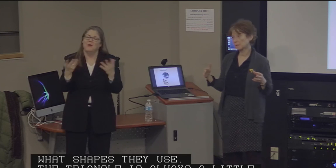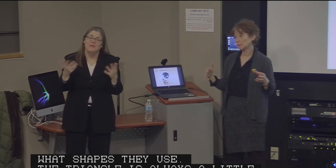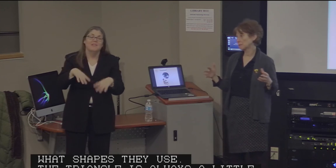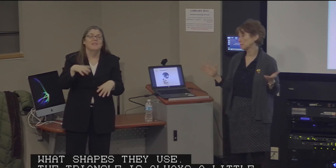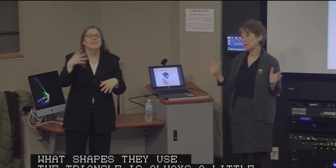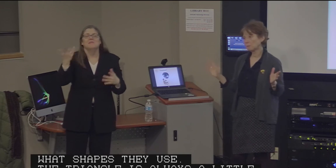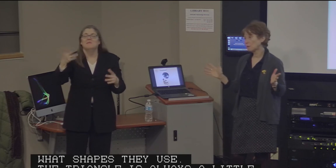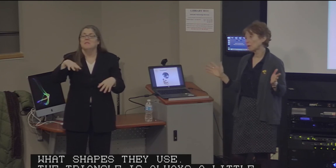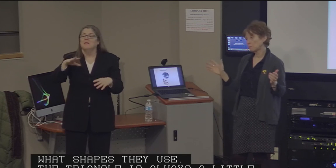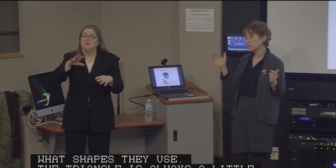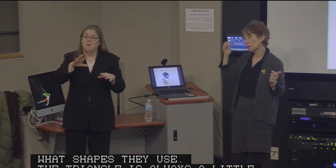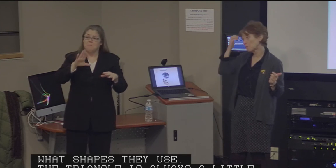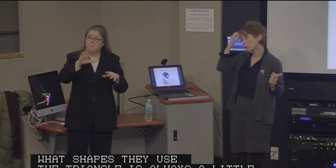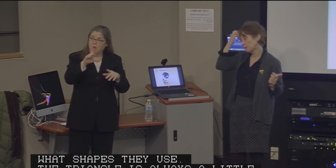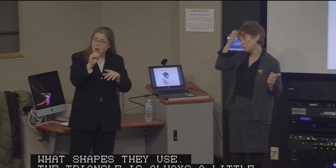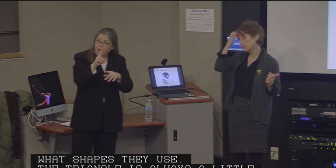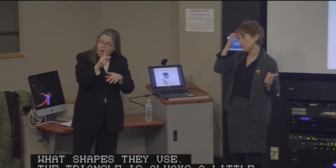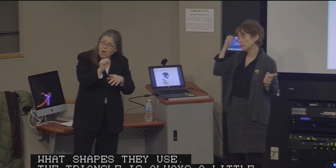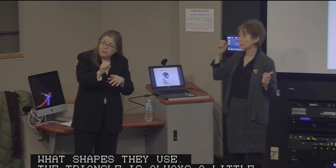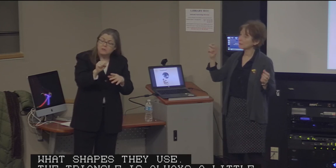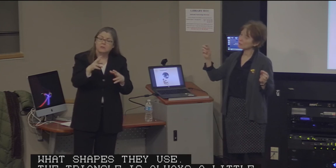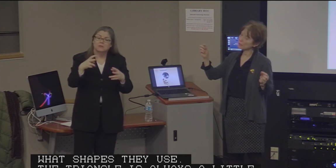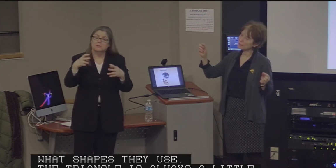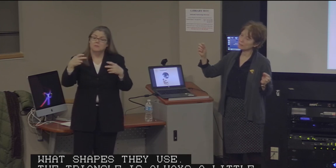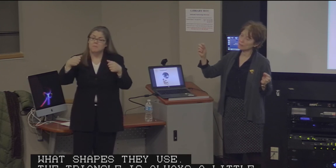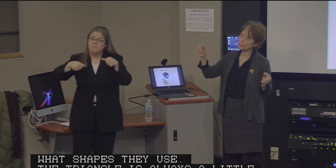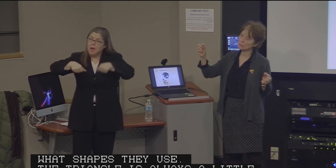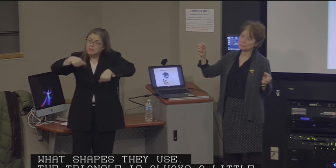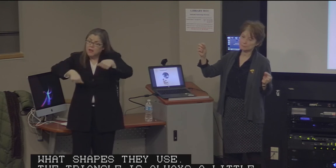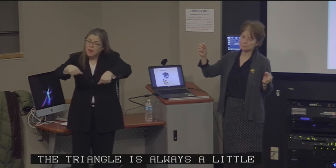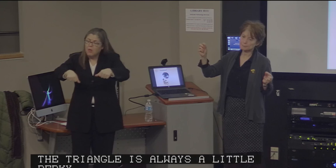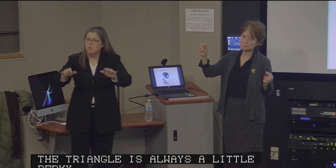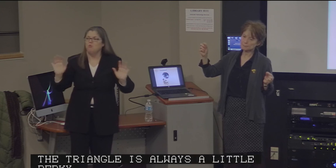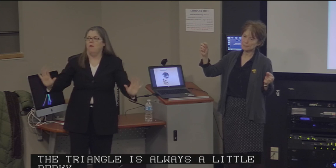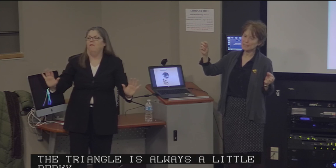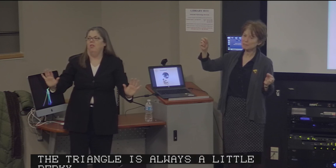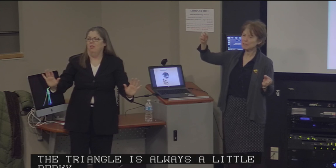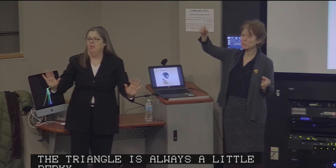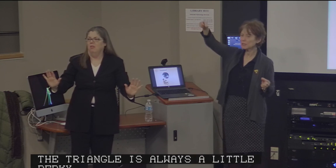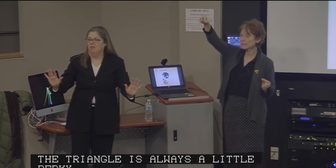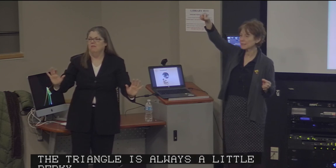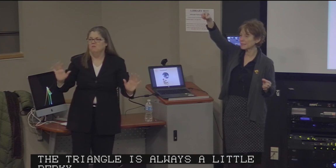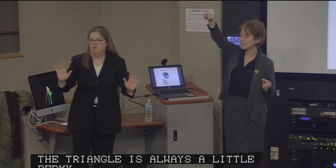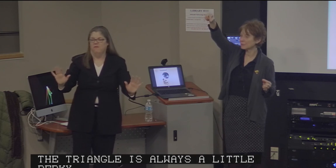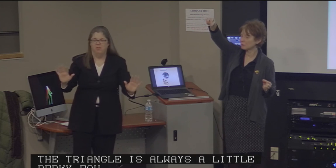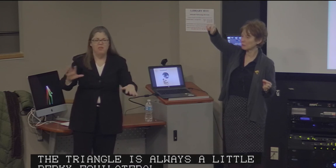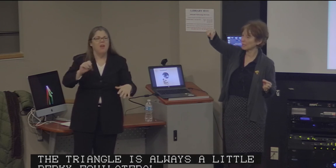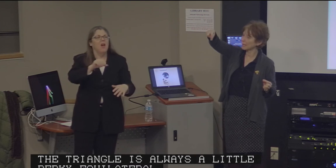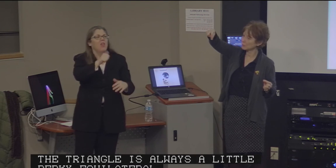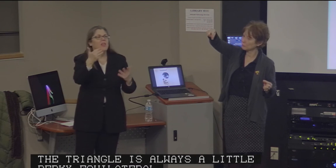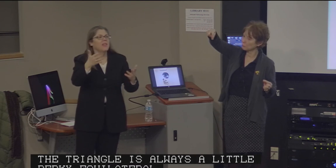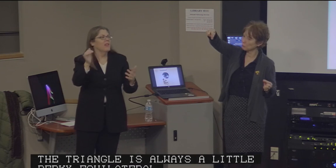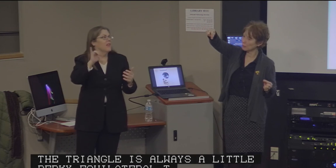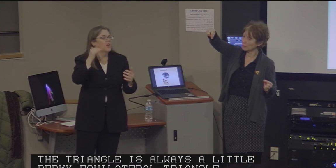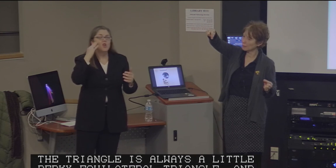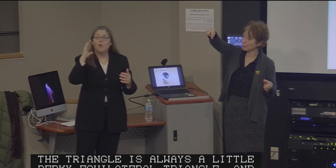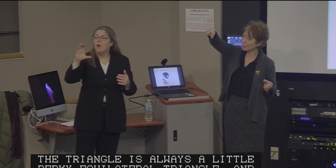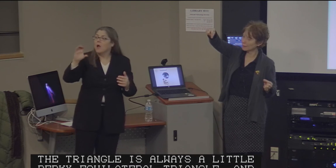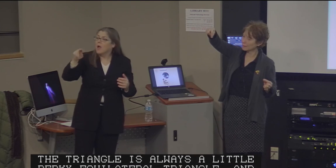and puzzles are wonderful, and there's lots of other spatial things, like, do you know Connect